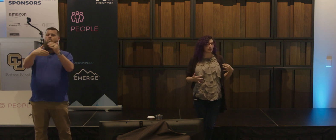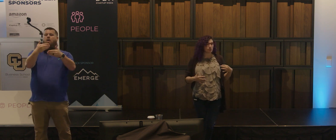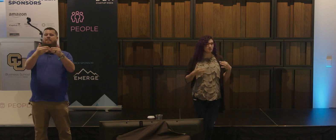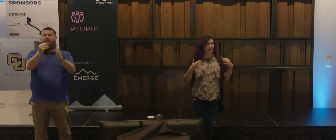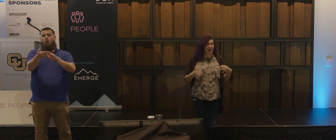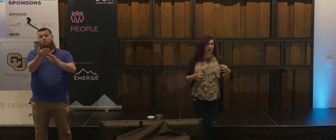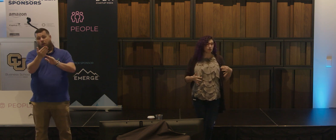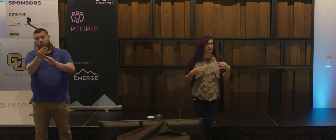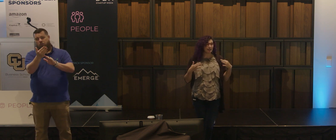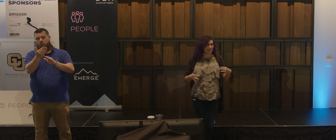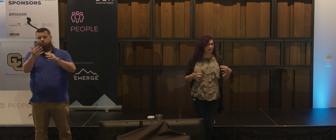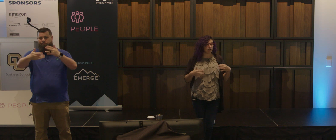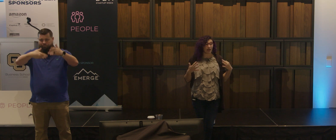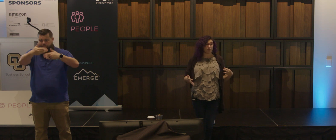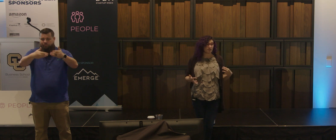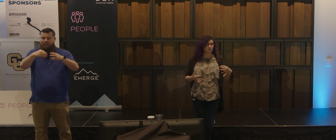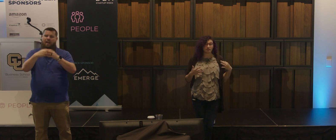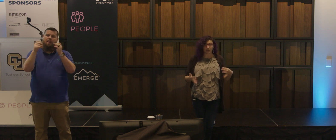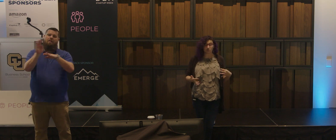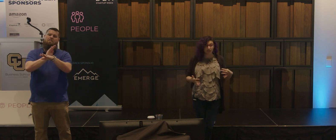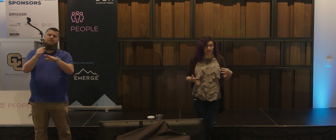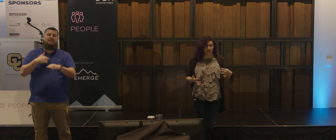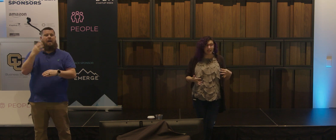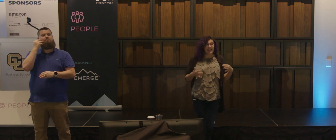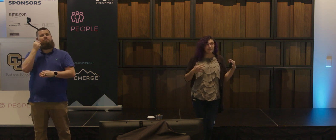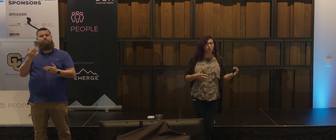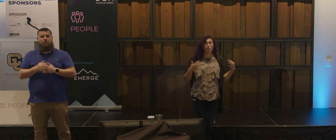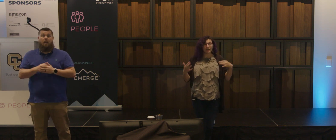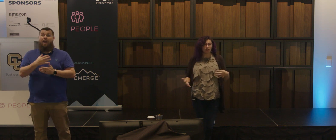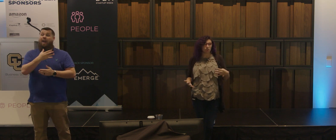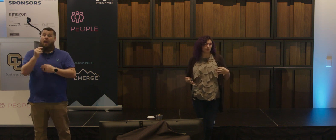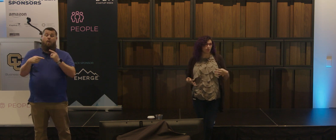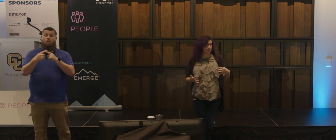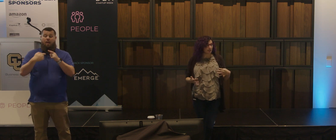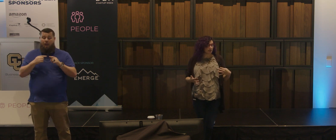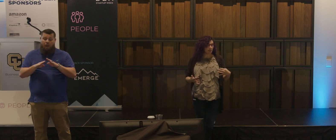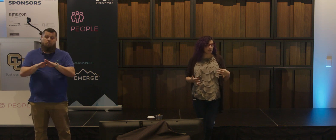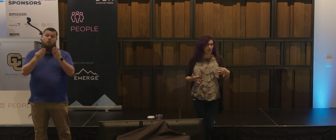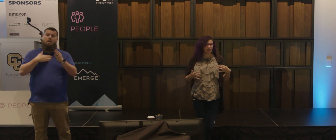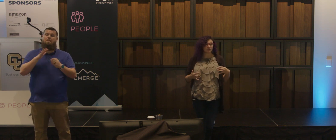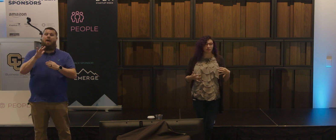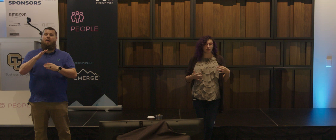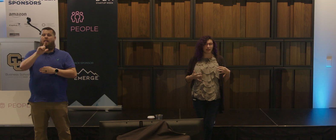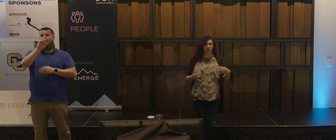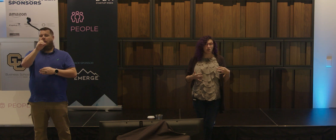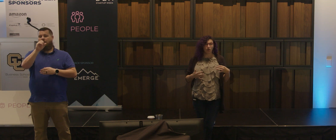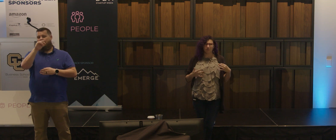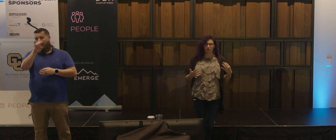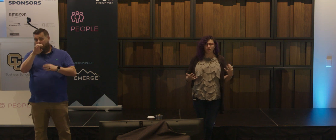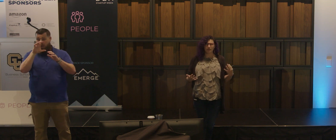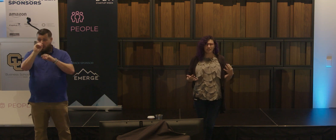and operations operate in a lot of the businesses that I was working in. And then when I launched my own landscaping company, I discovered